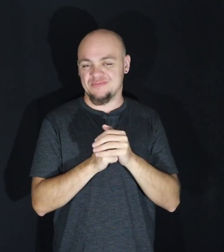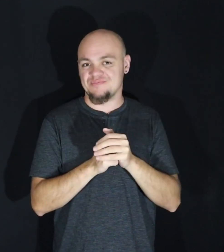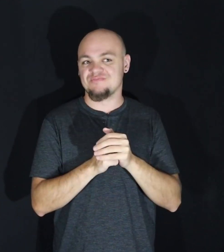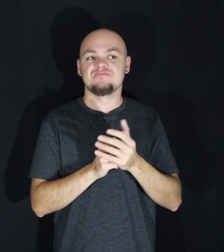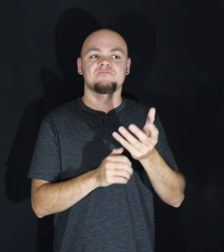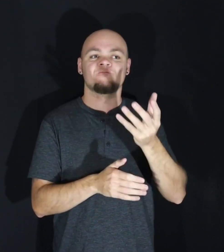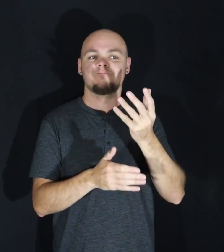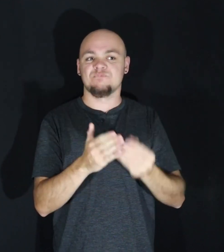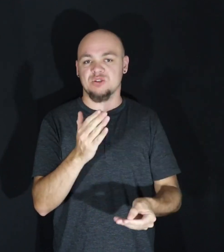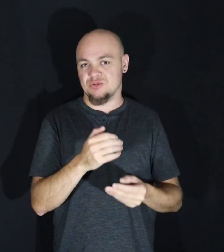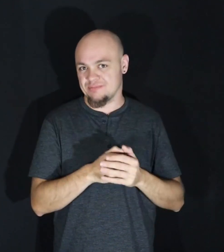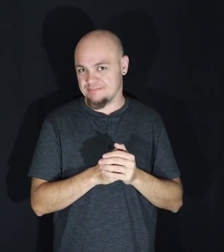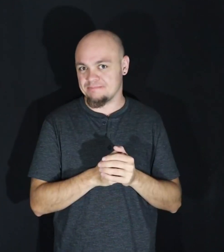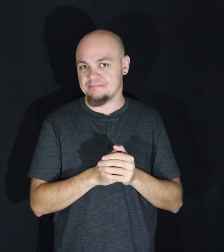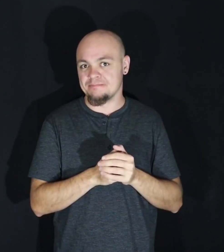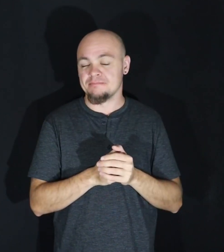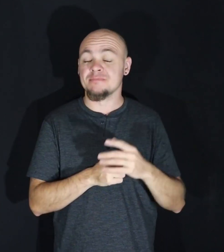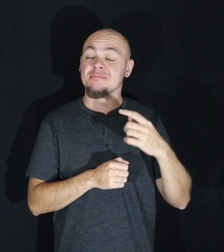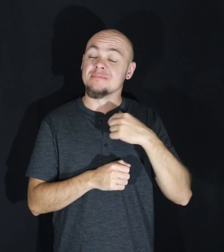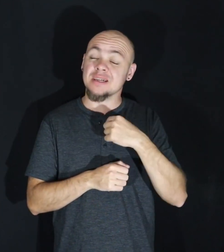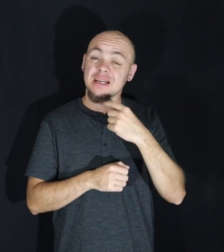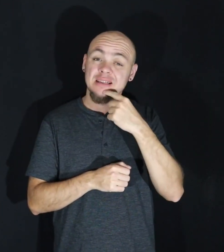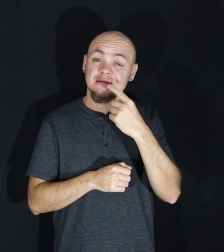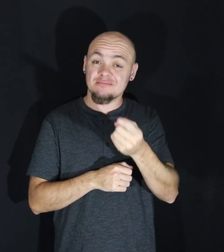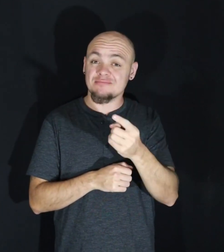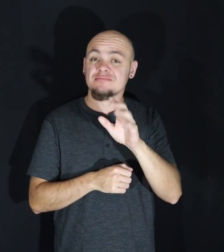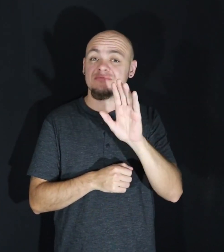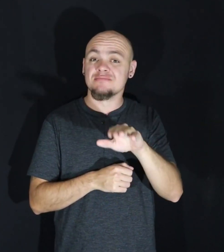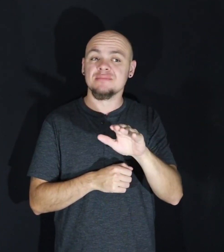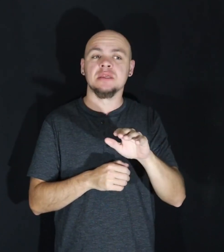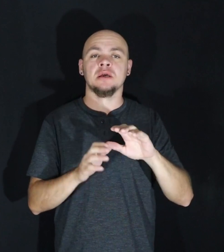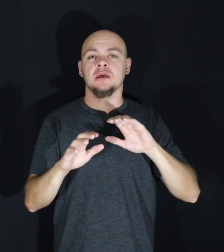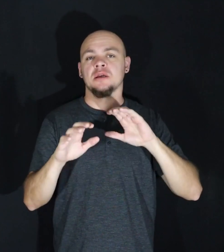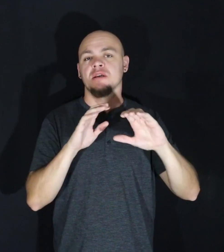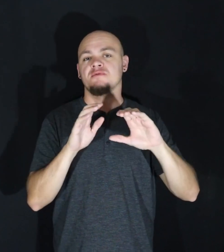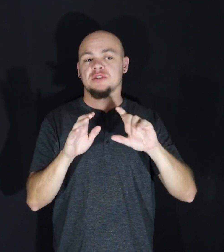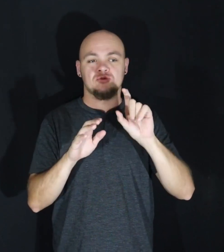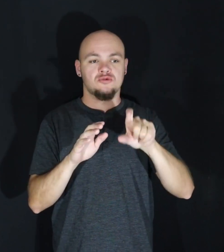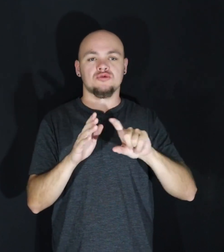lost. I say it's time for a conversation.